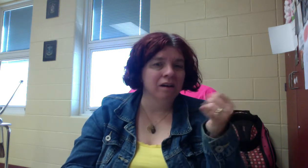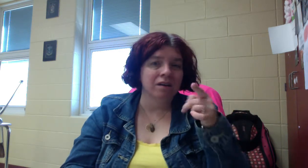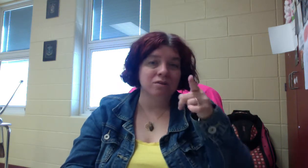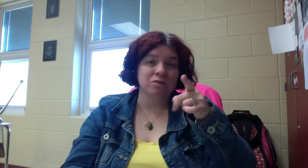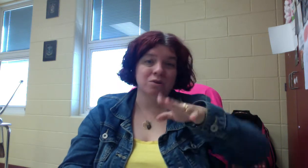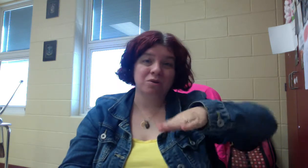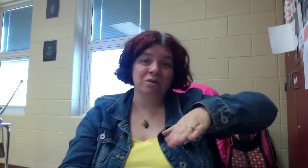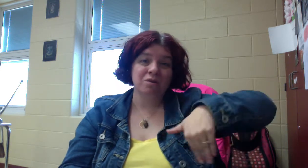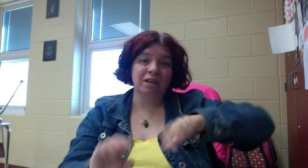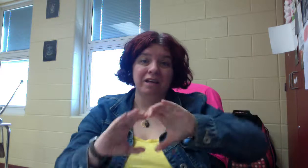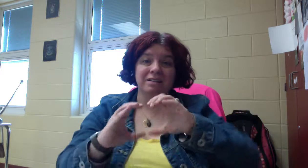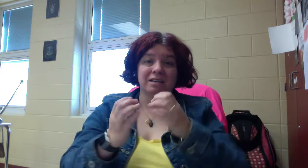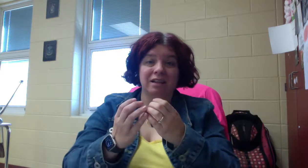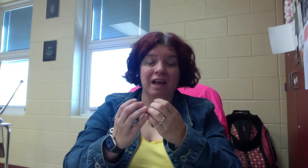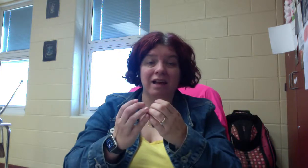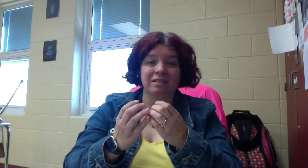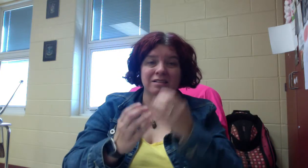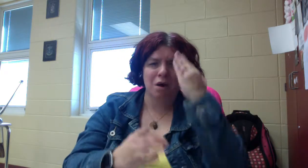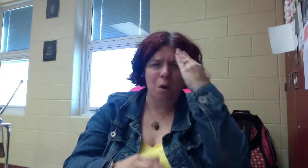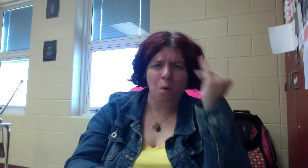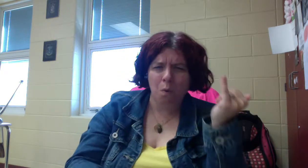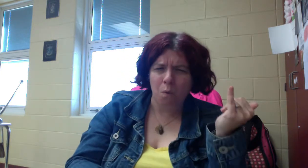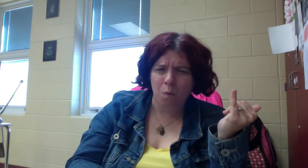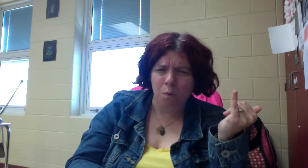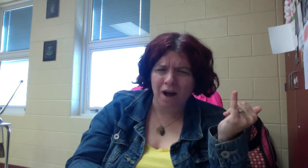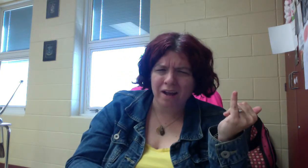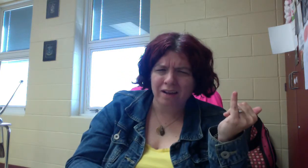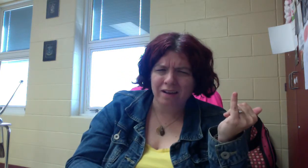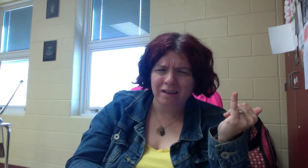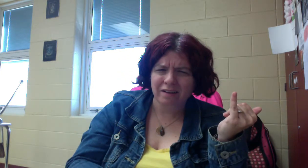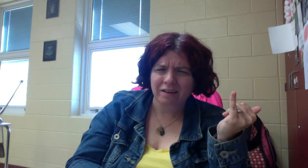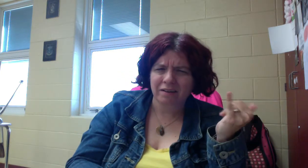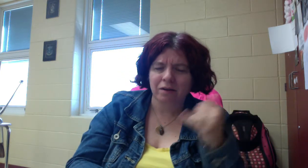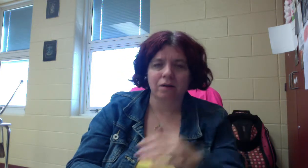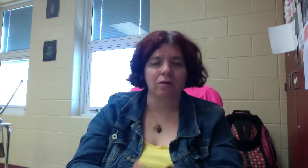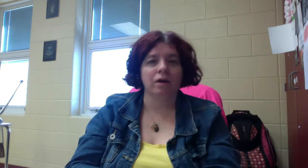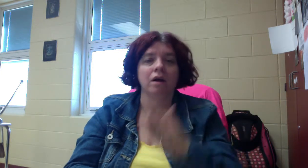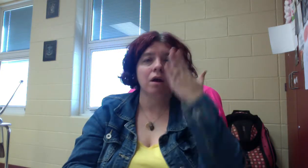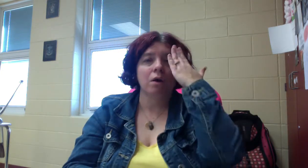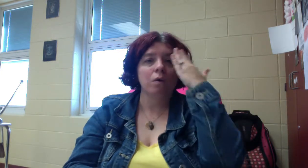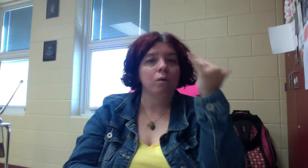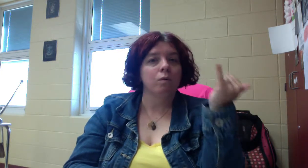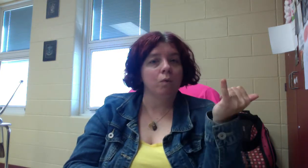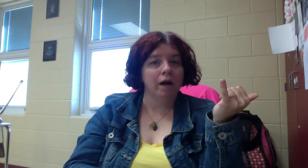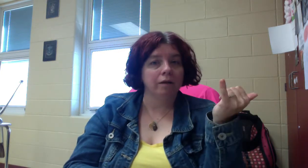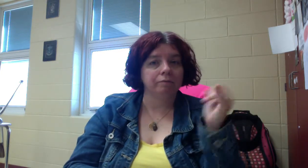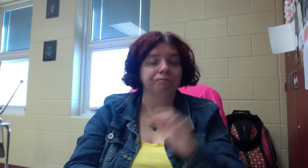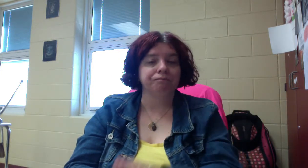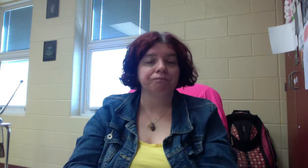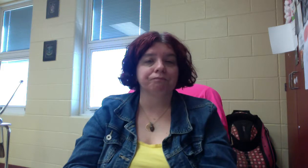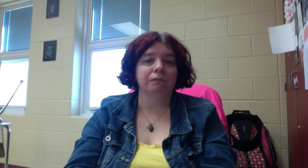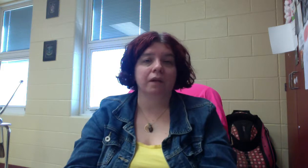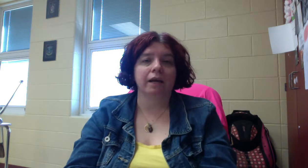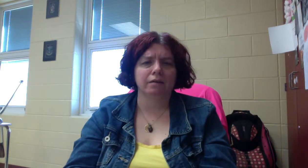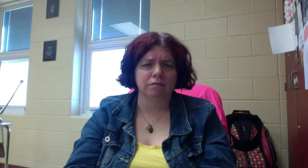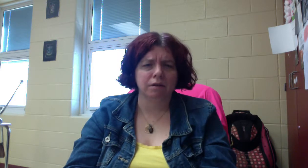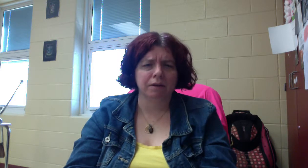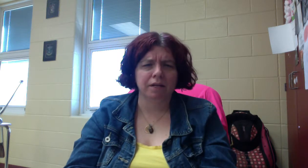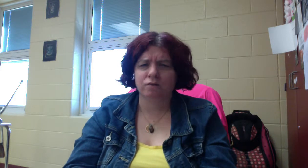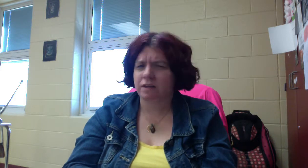So you're late to class. Why? All right. Why? And again, WH face kind